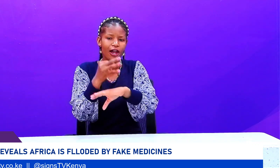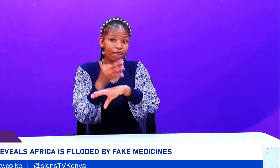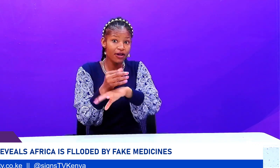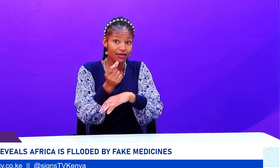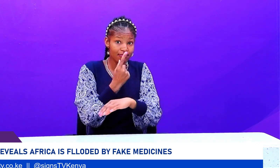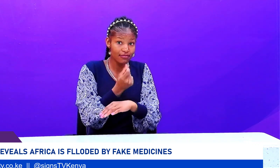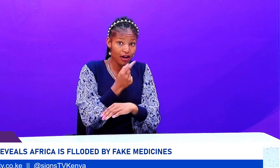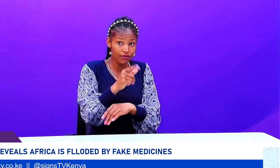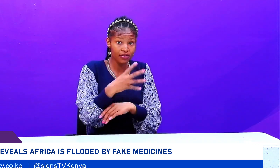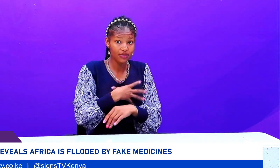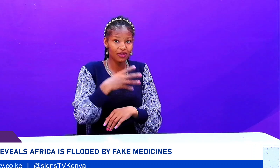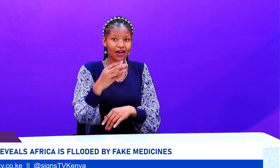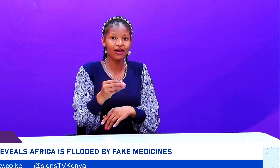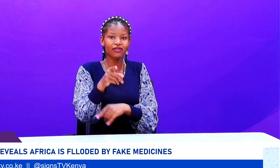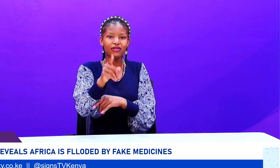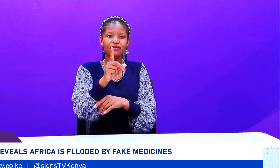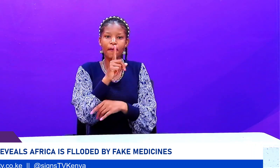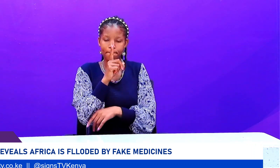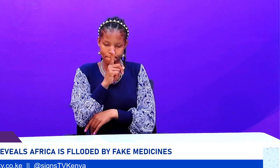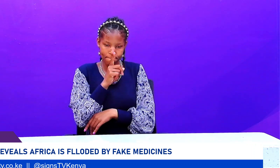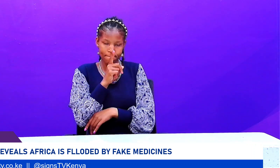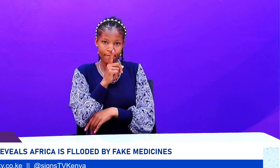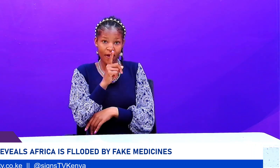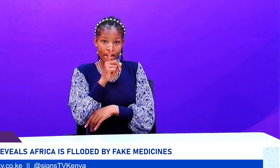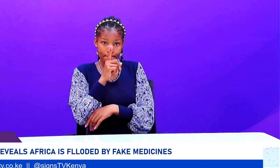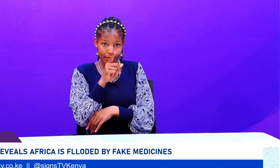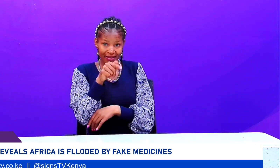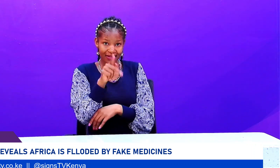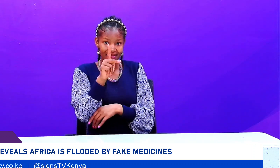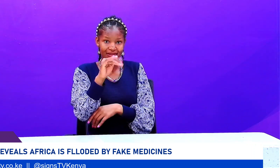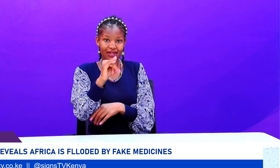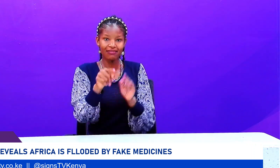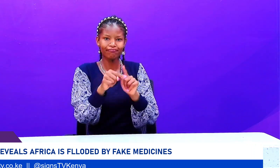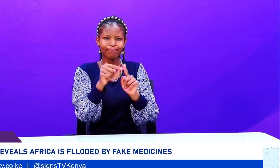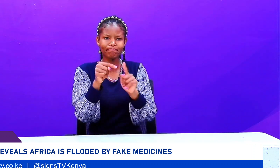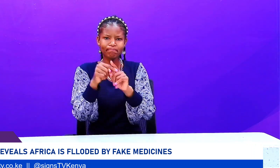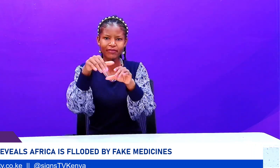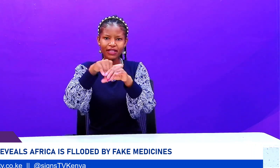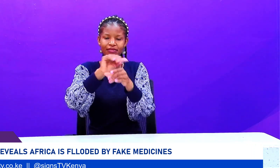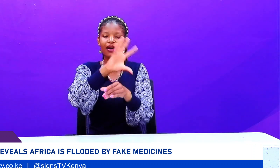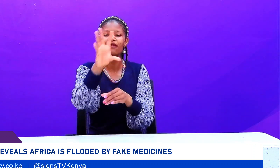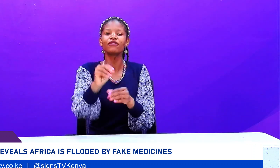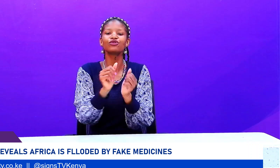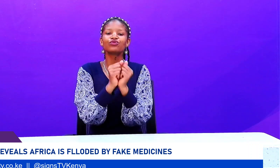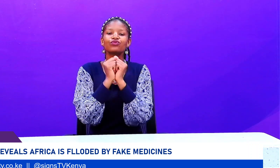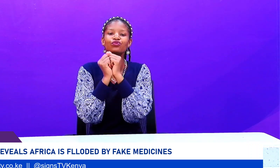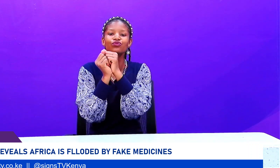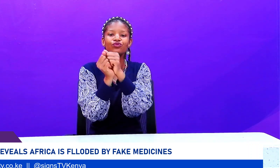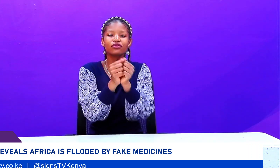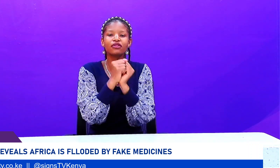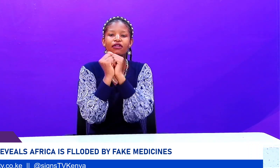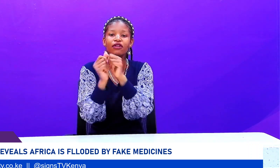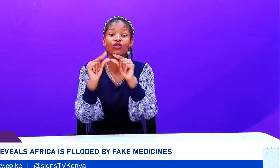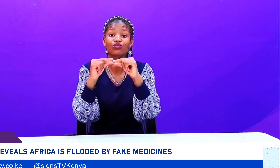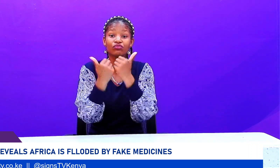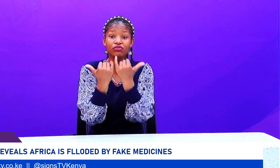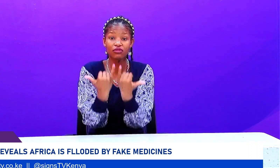Akajo has issued a statement saying that Africa is flooded by fake medicine and it is a silent killer in